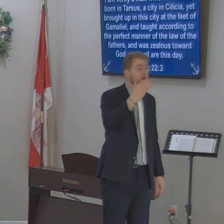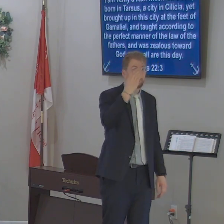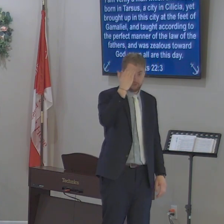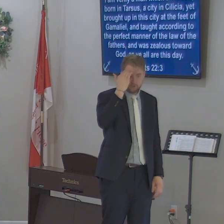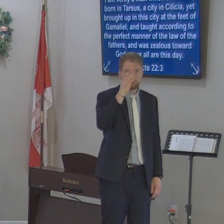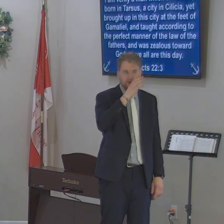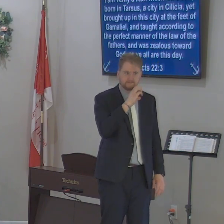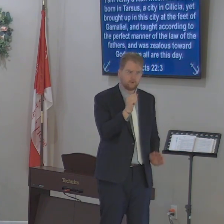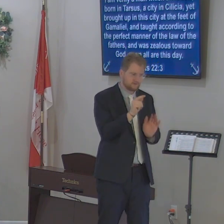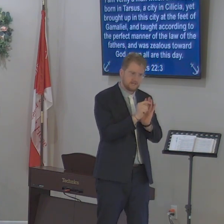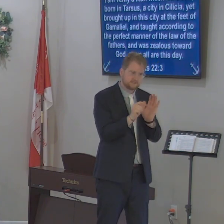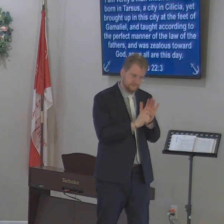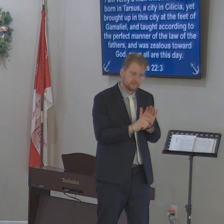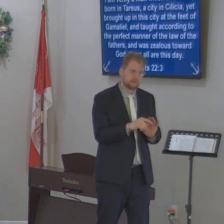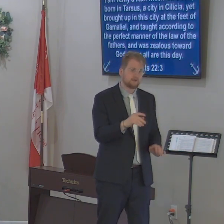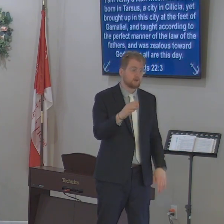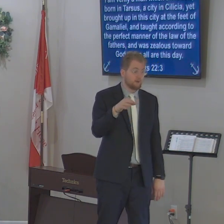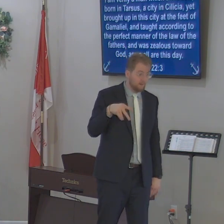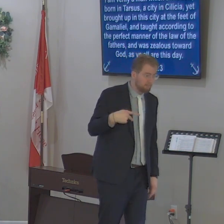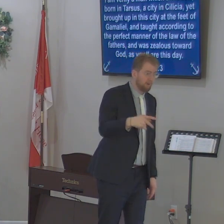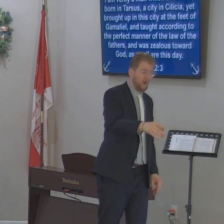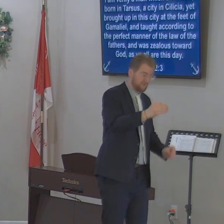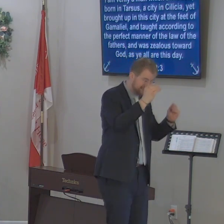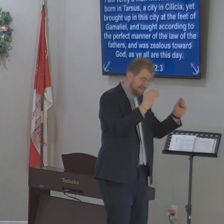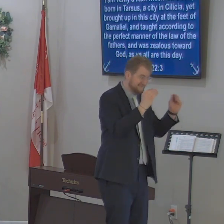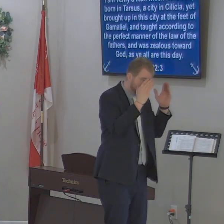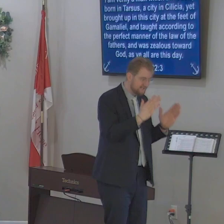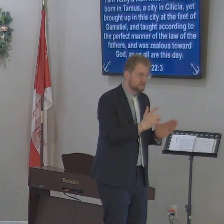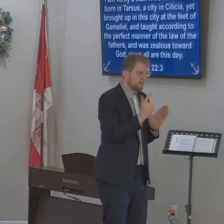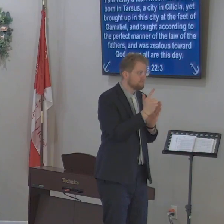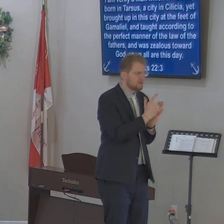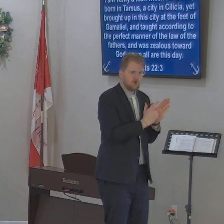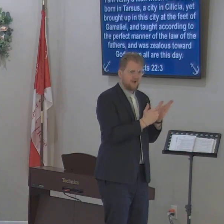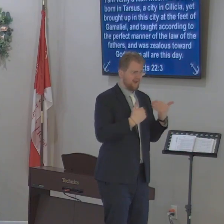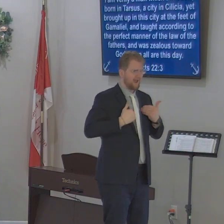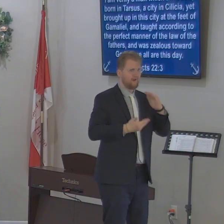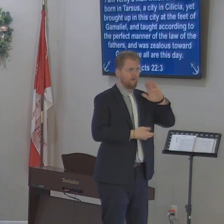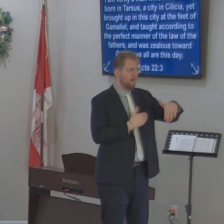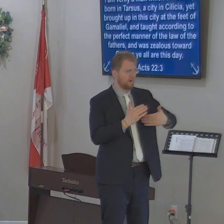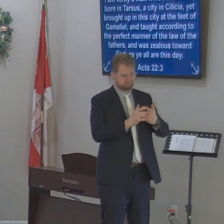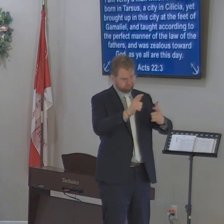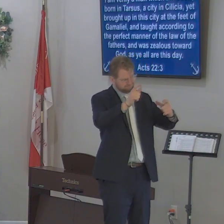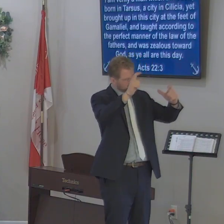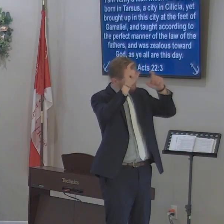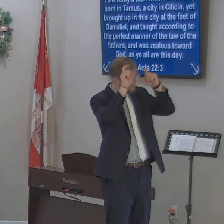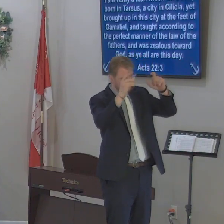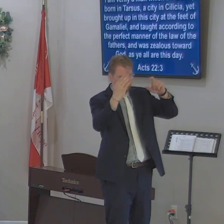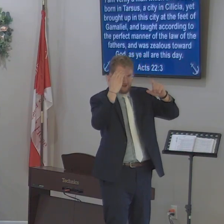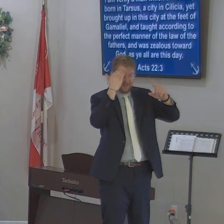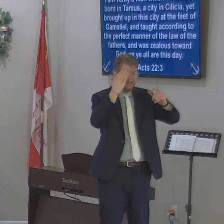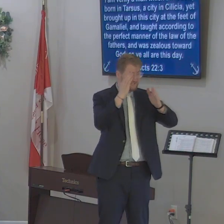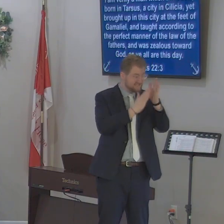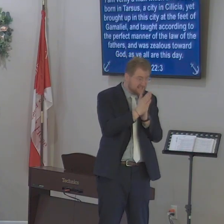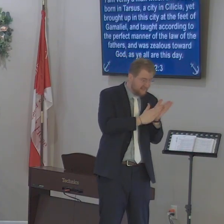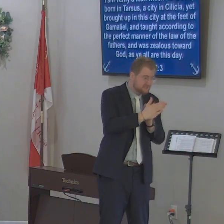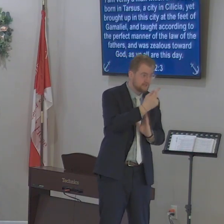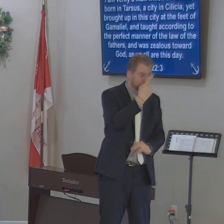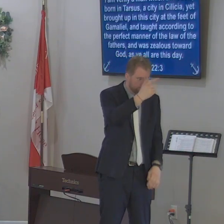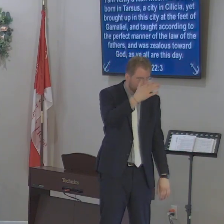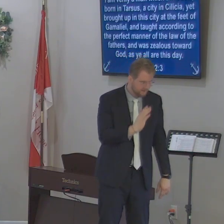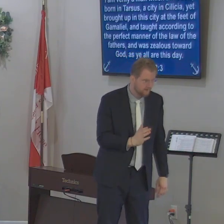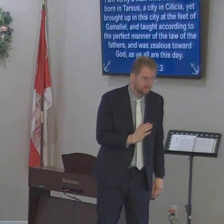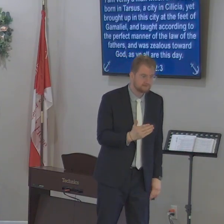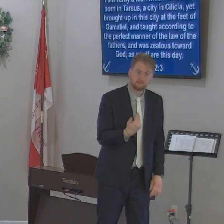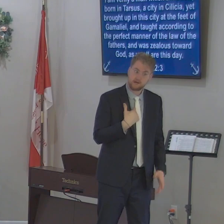of the law, had all the knowledge in the world in his mind, was even zealous towards God. He had a